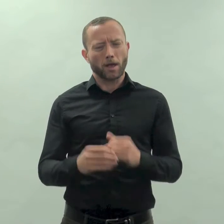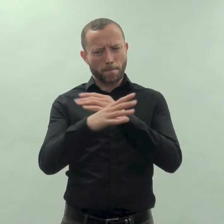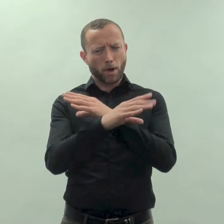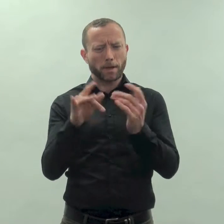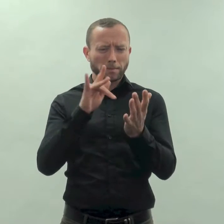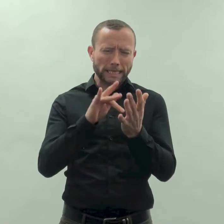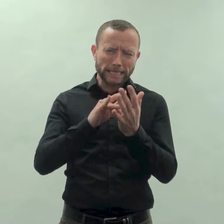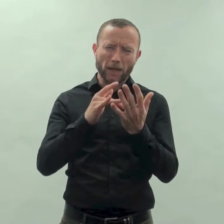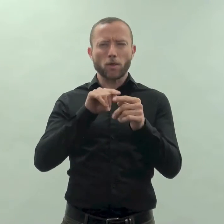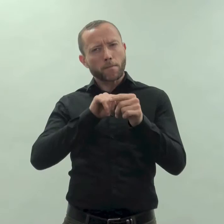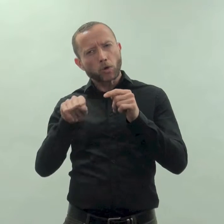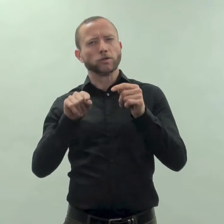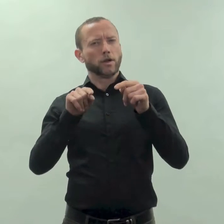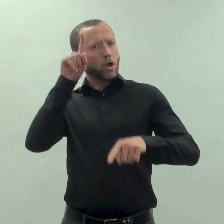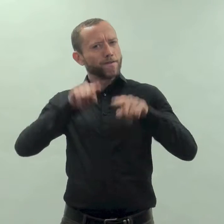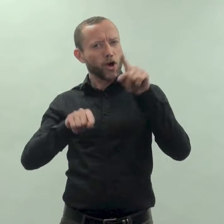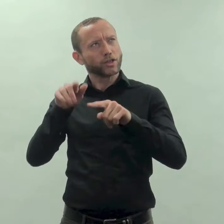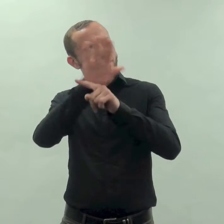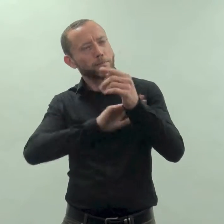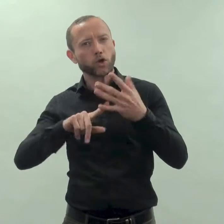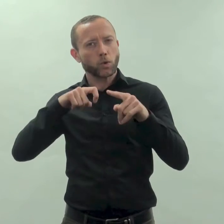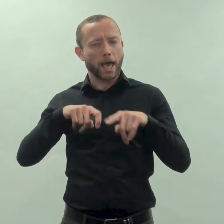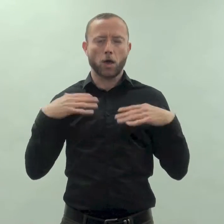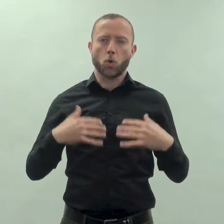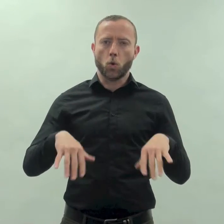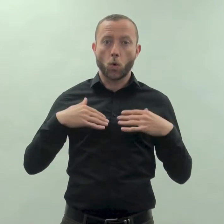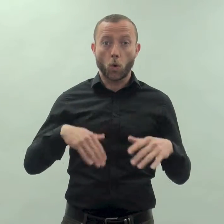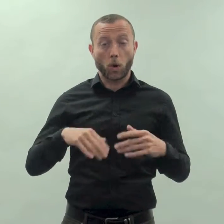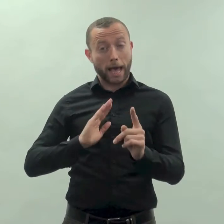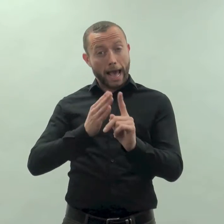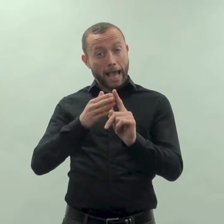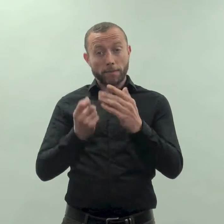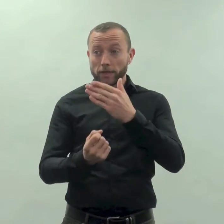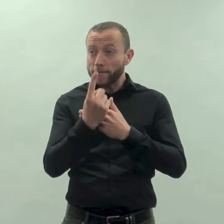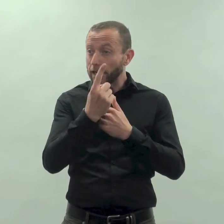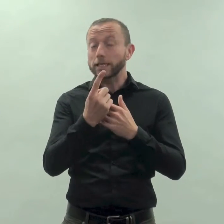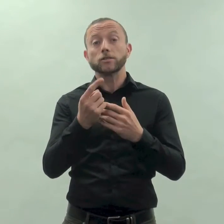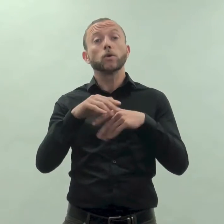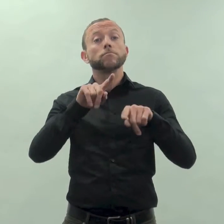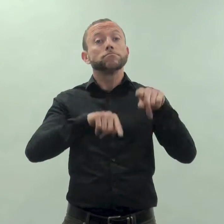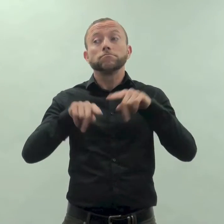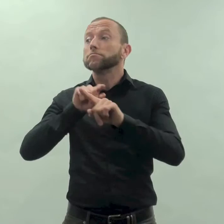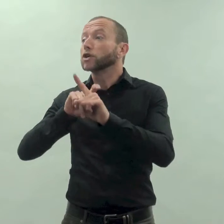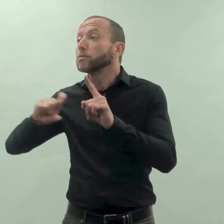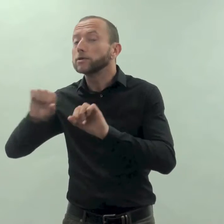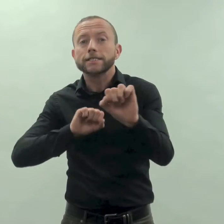Birmingham is one of the most diverse cities in the UK. The purpose of the event was to raise awareness of different communities'